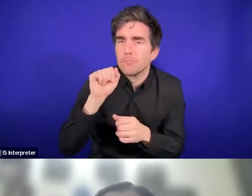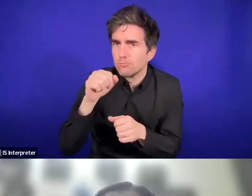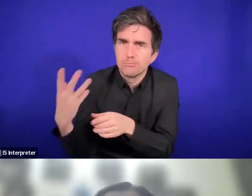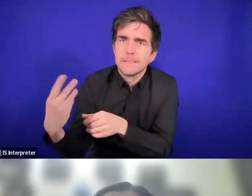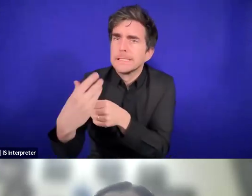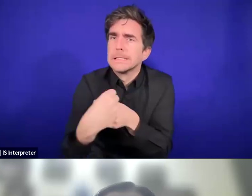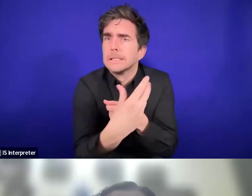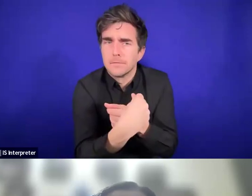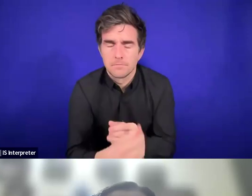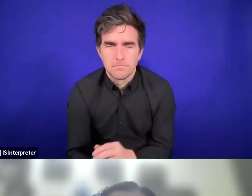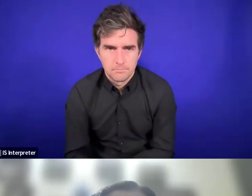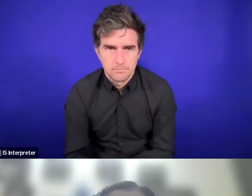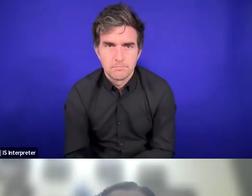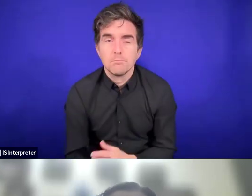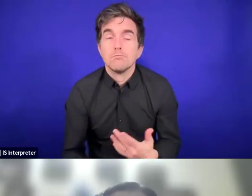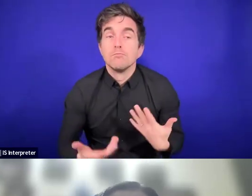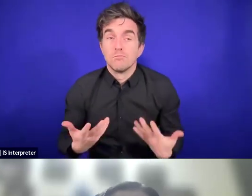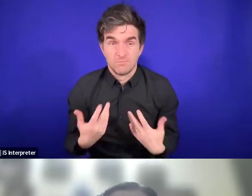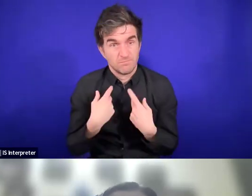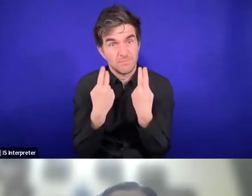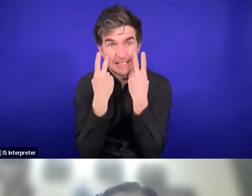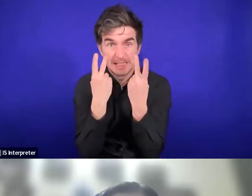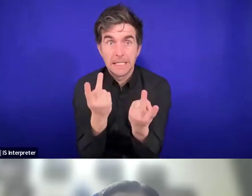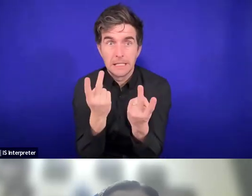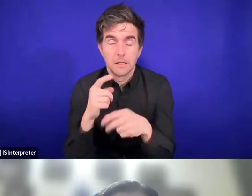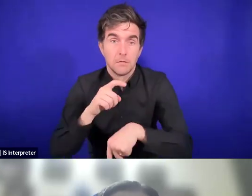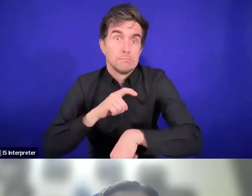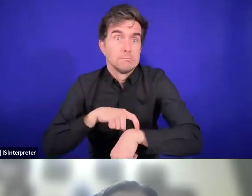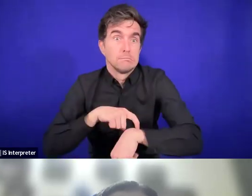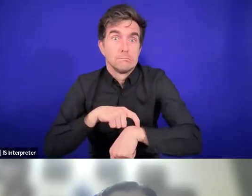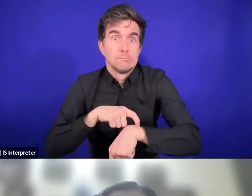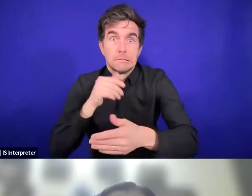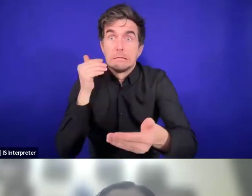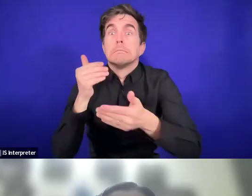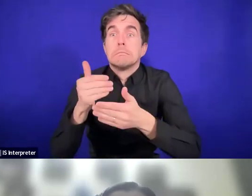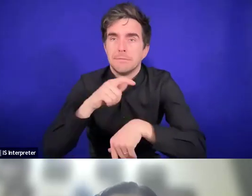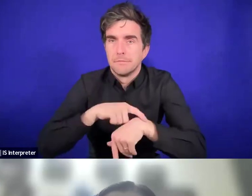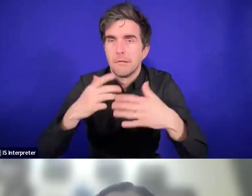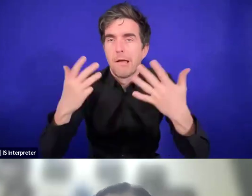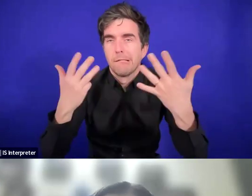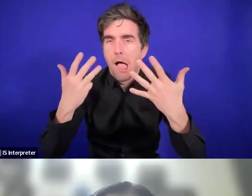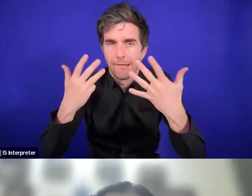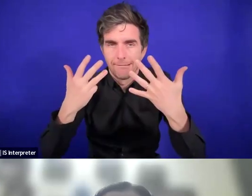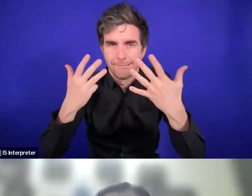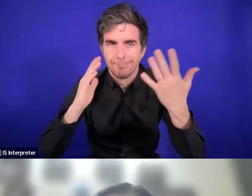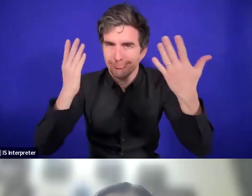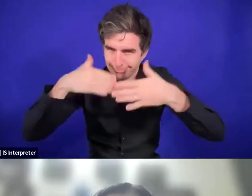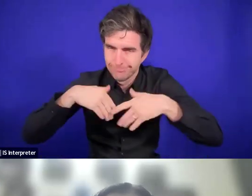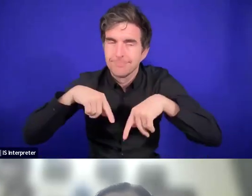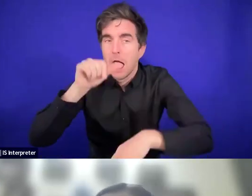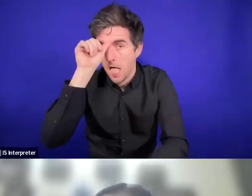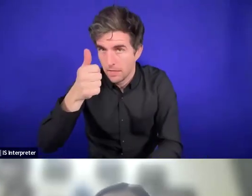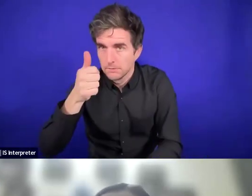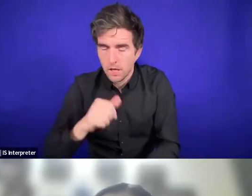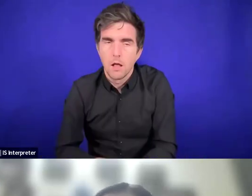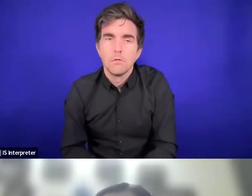But also then really working with the local governments to see how it is important to kind of include